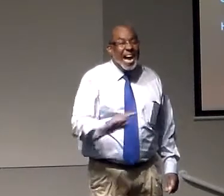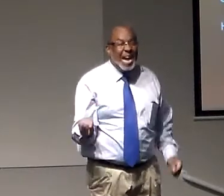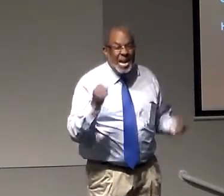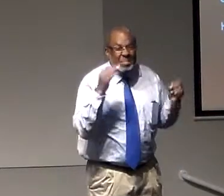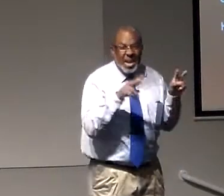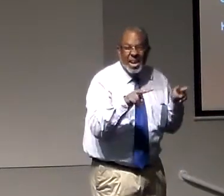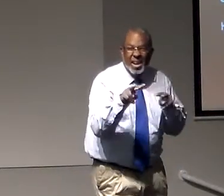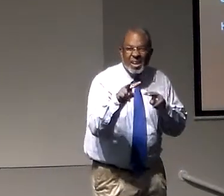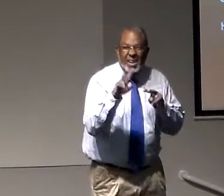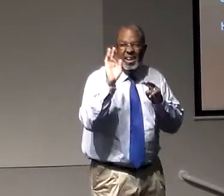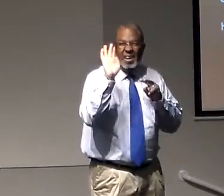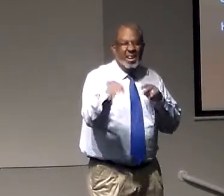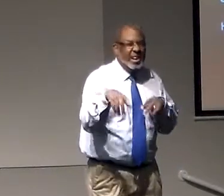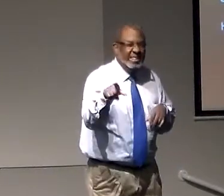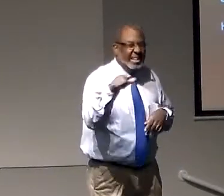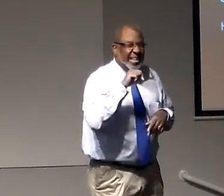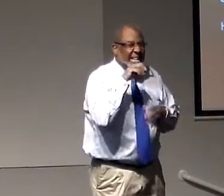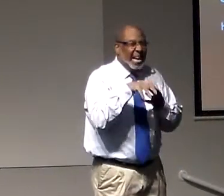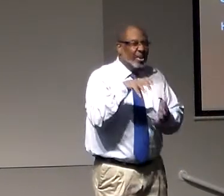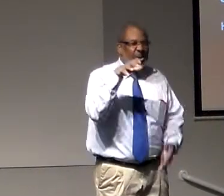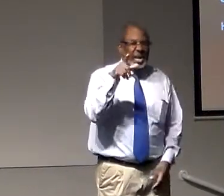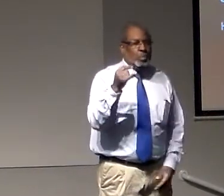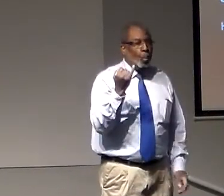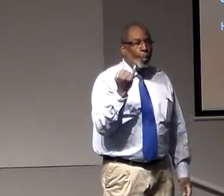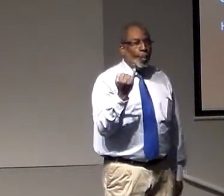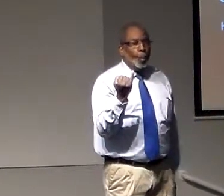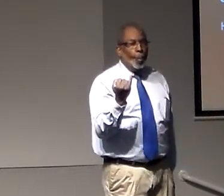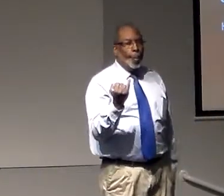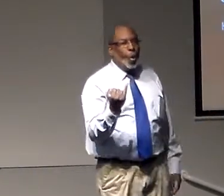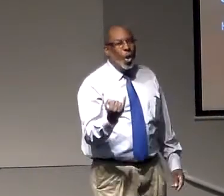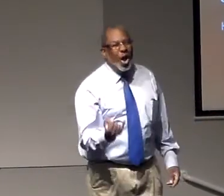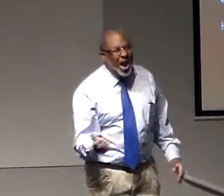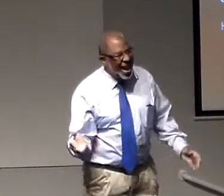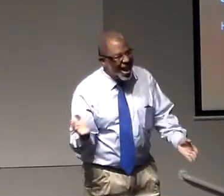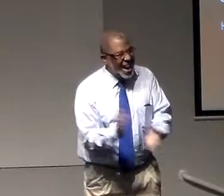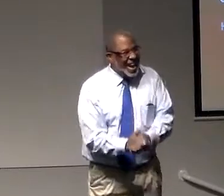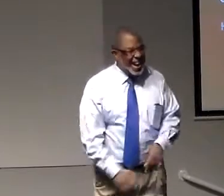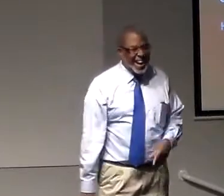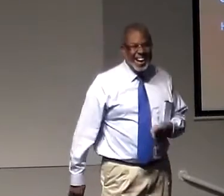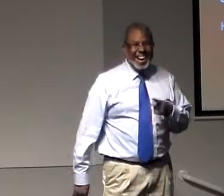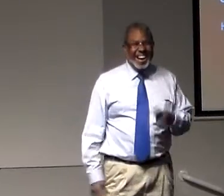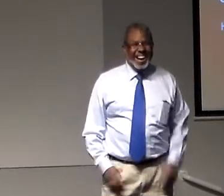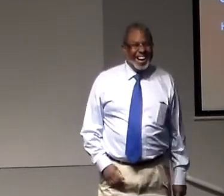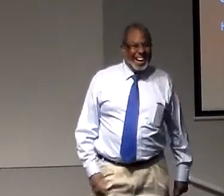Seth, many people look at him, he's too strong, he's not rich, he's thin.